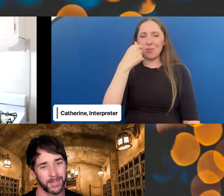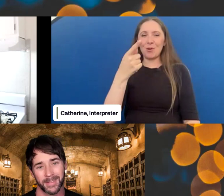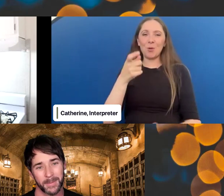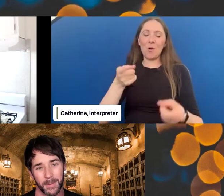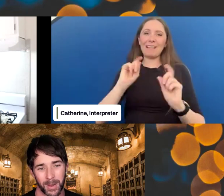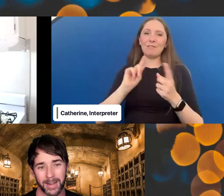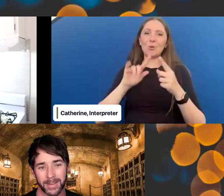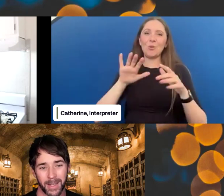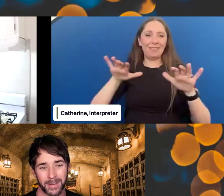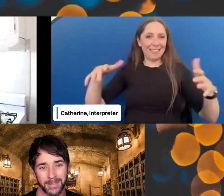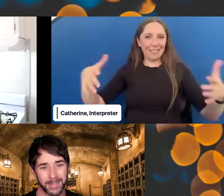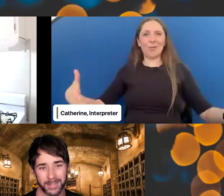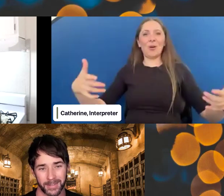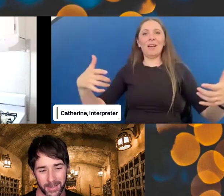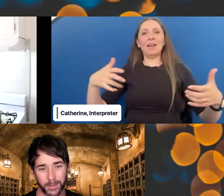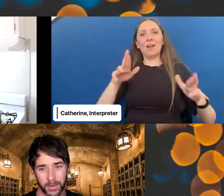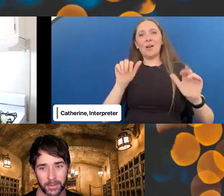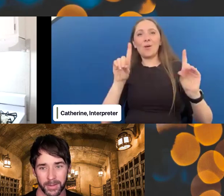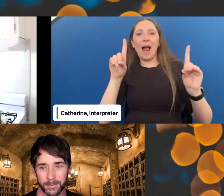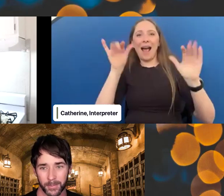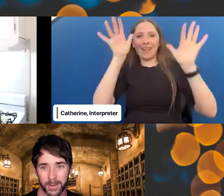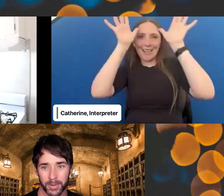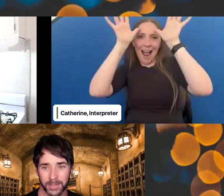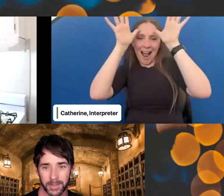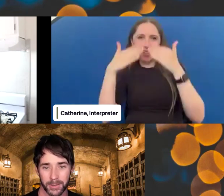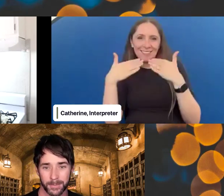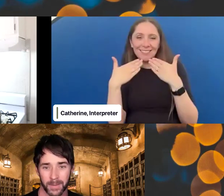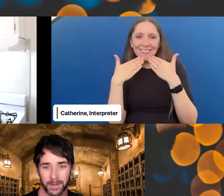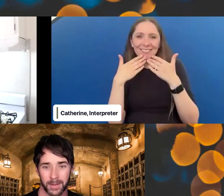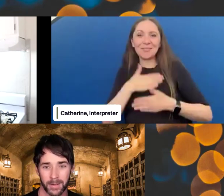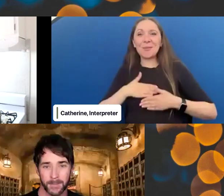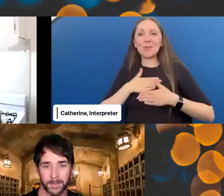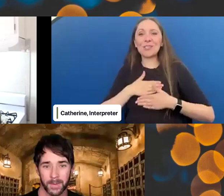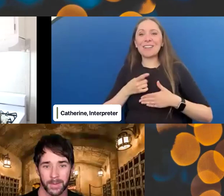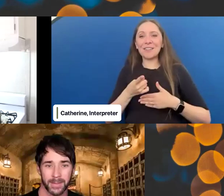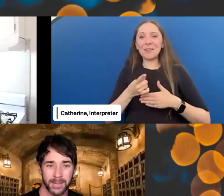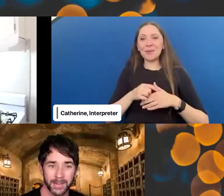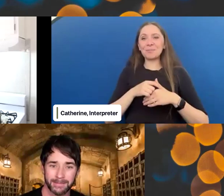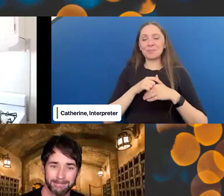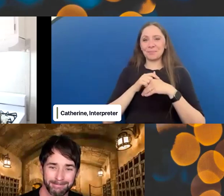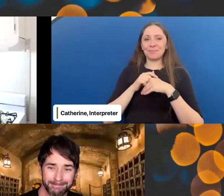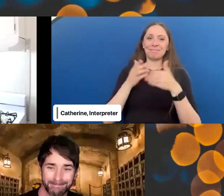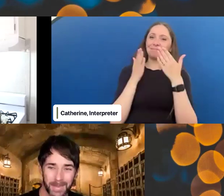fandom. Rad dad. Listen, thank you. Really appreciate you. I appreciate you all. Thank you.